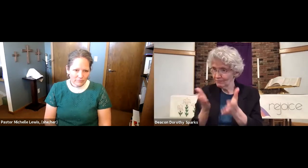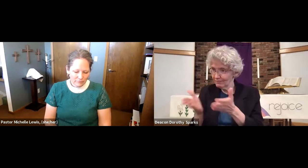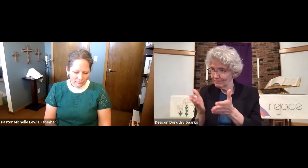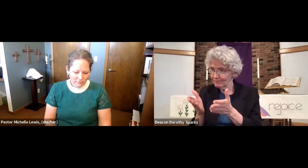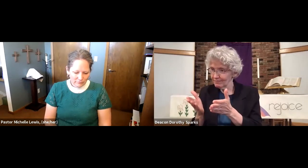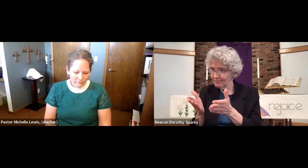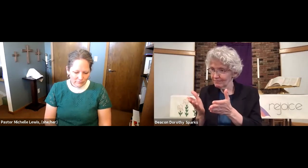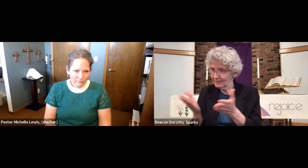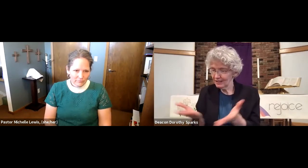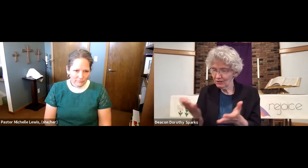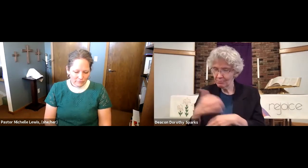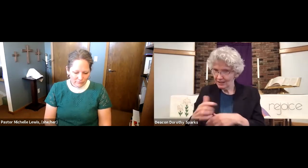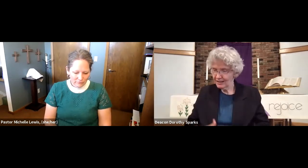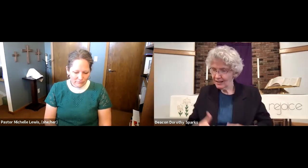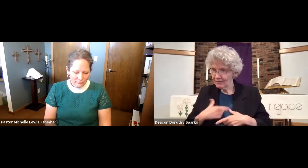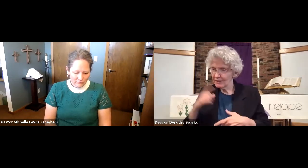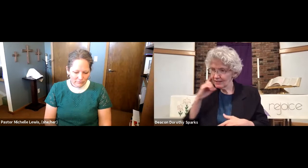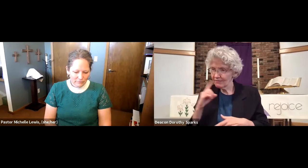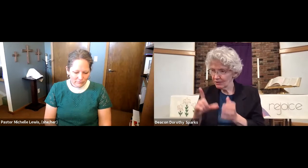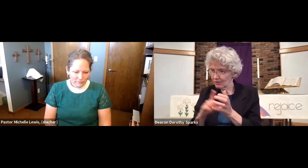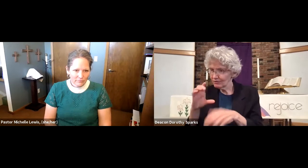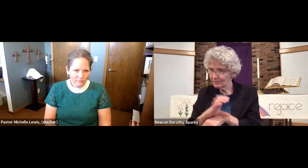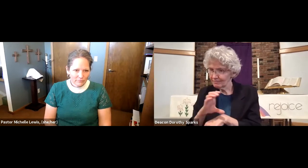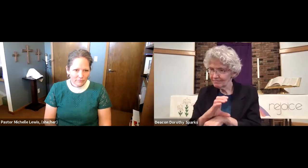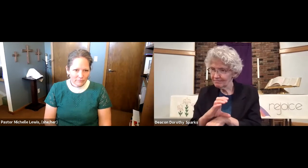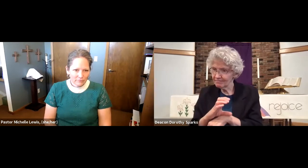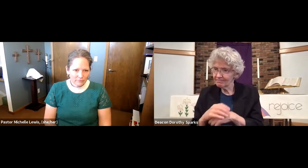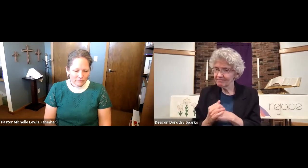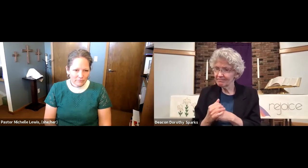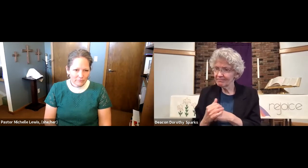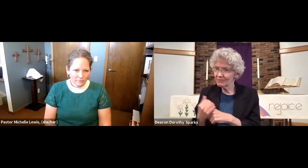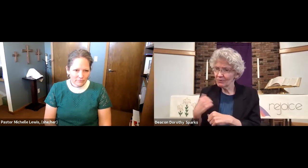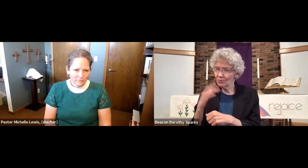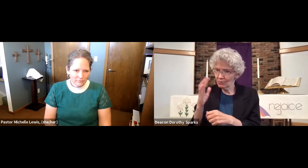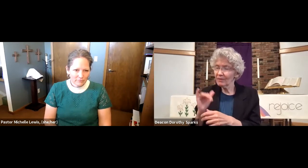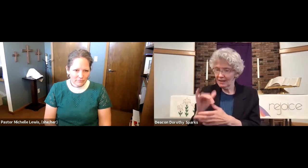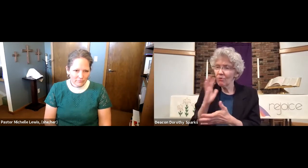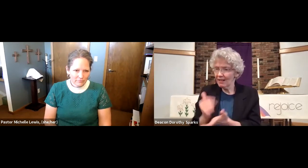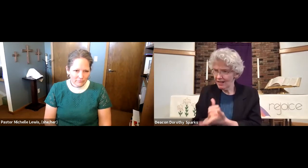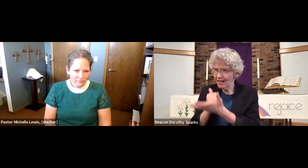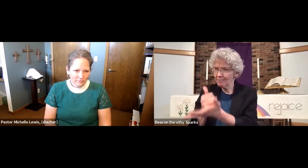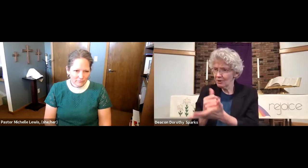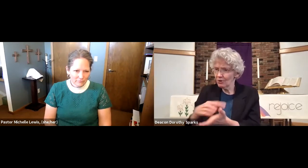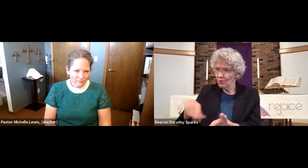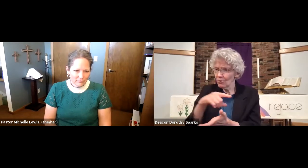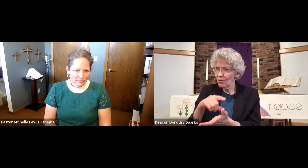experience Easter while we struggle to create justice and peace and to share God's love.